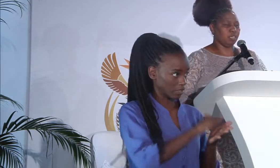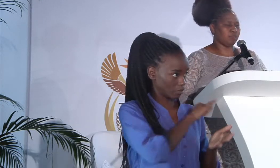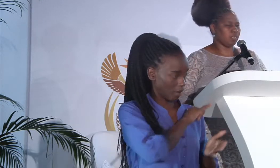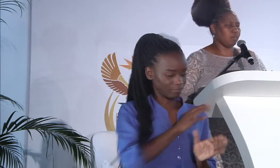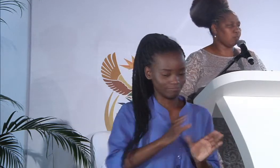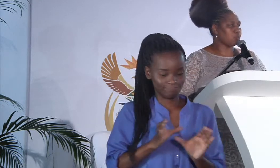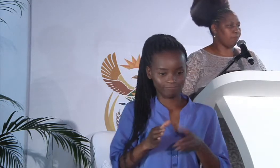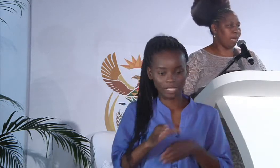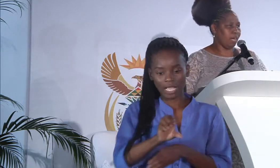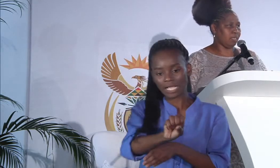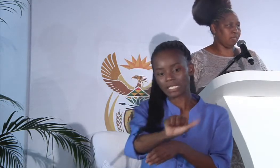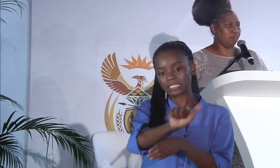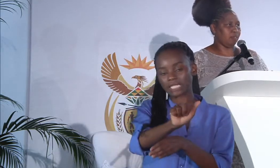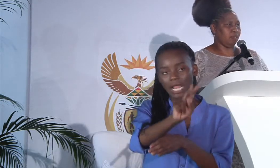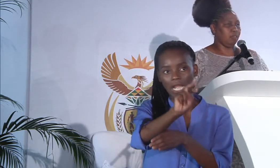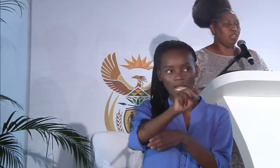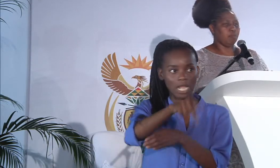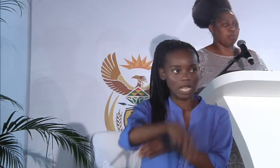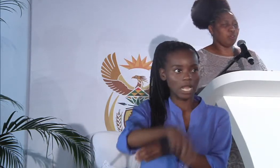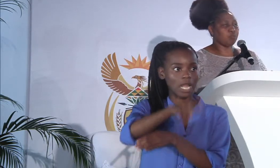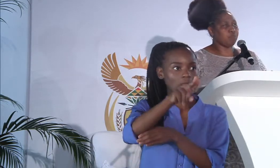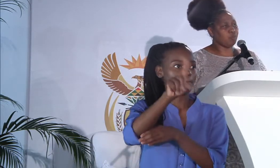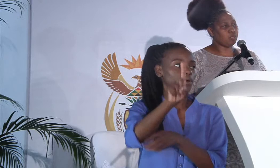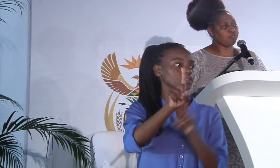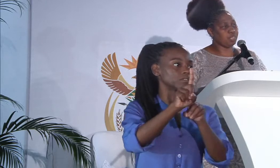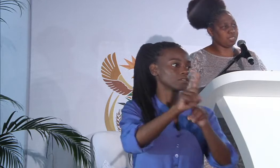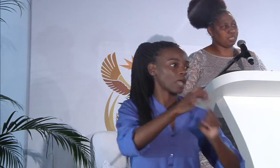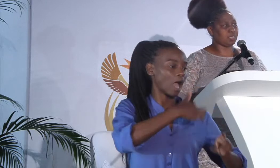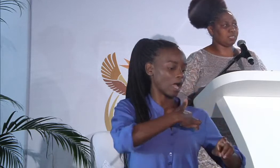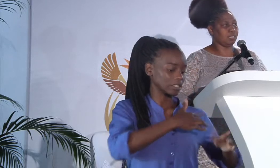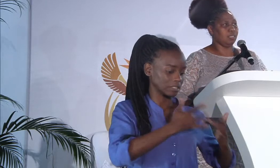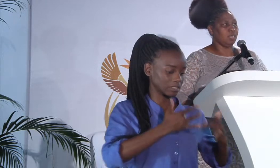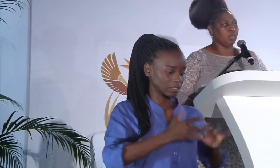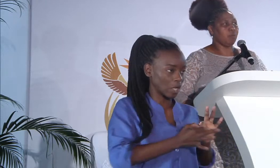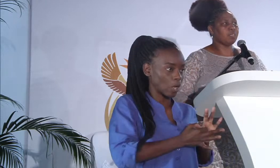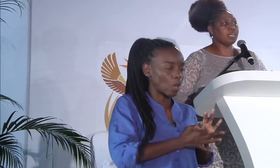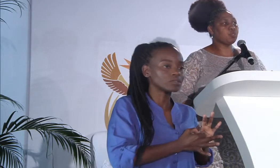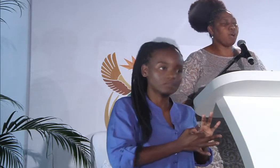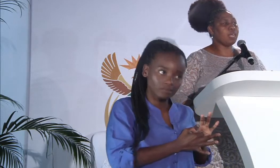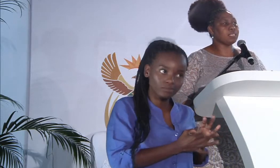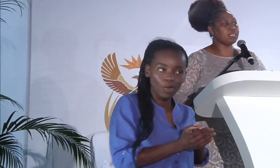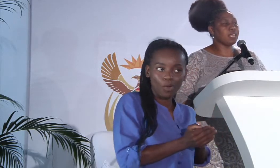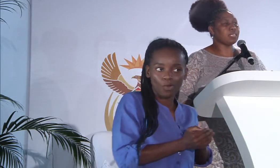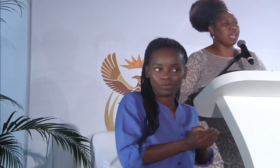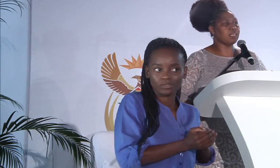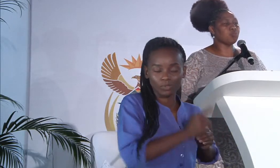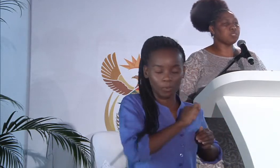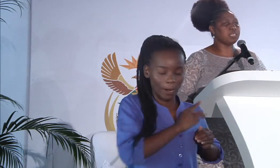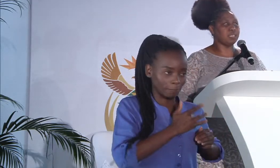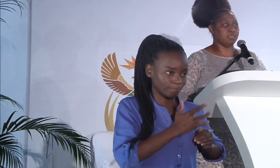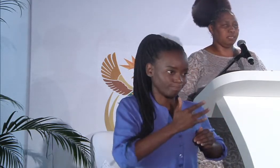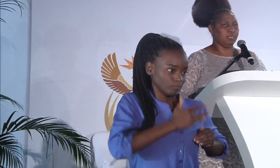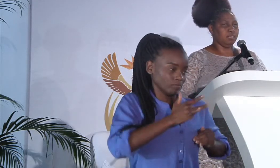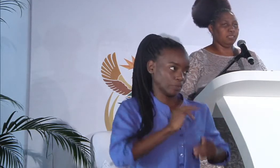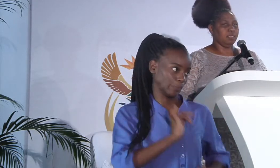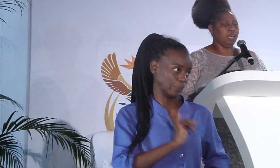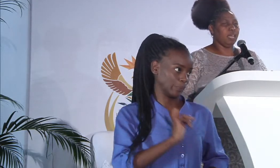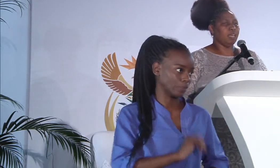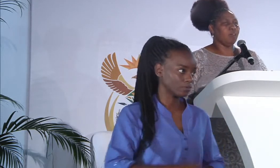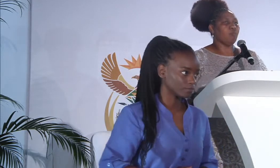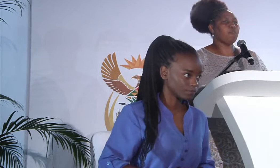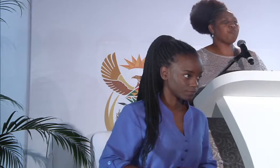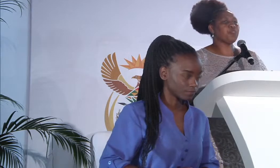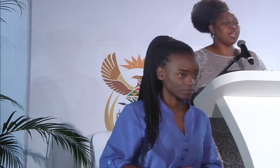is very close to my heart. Because with those voices, we will get to understand and to deal